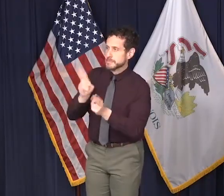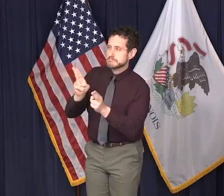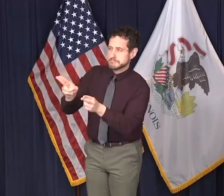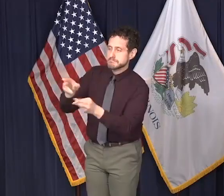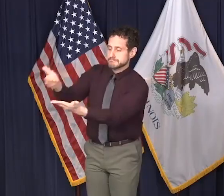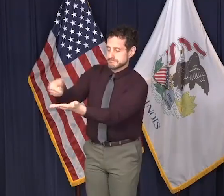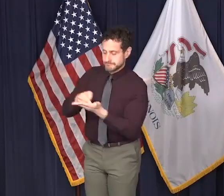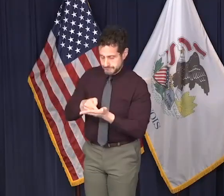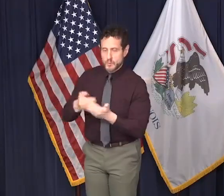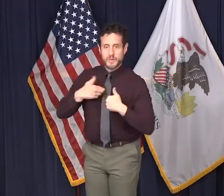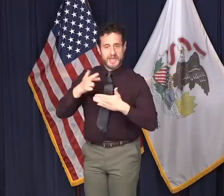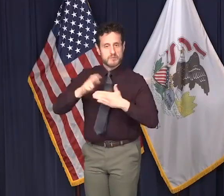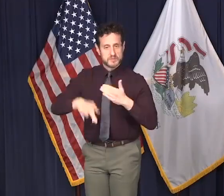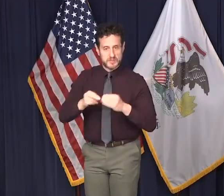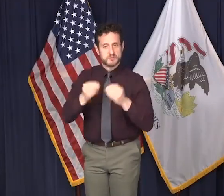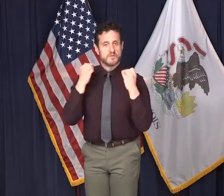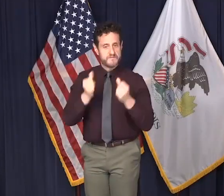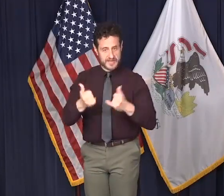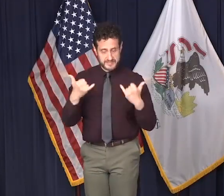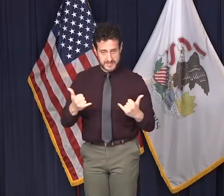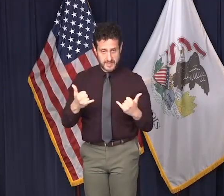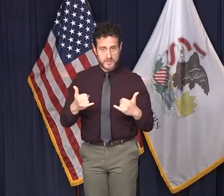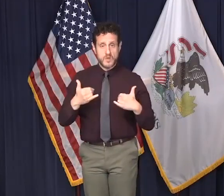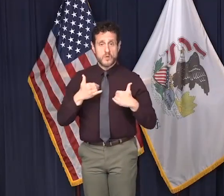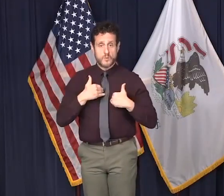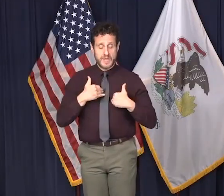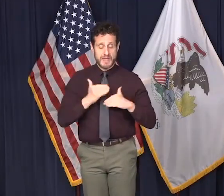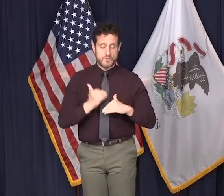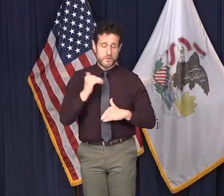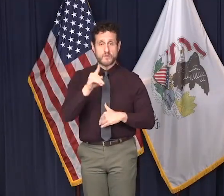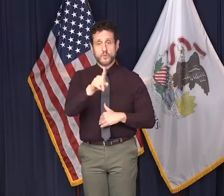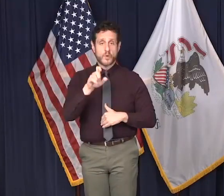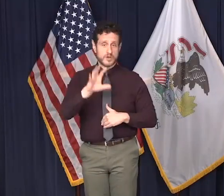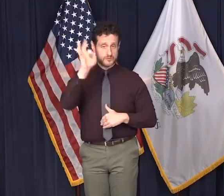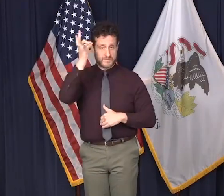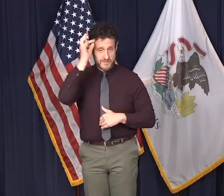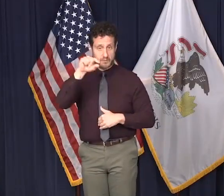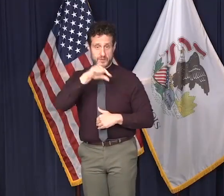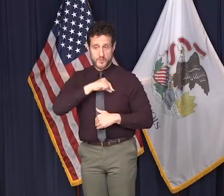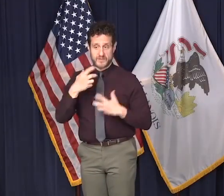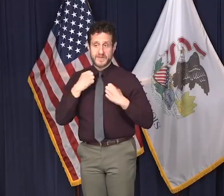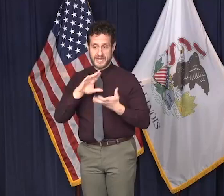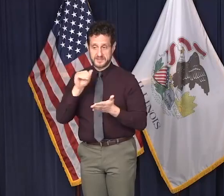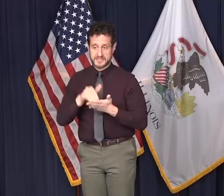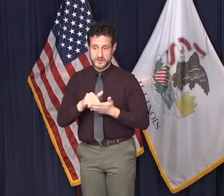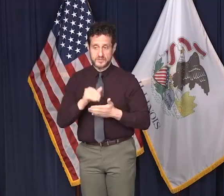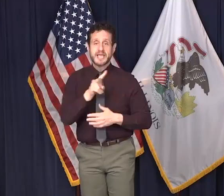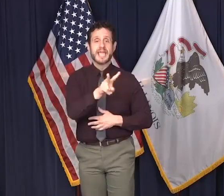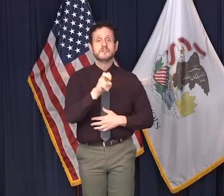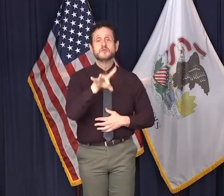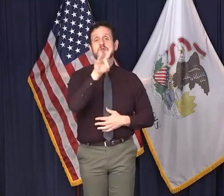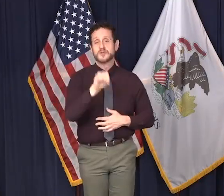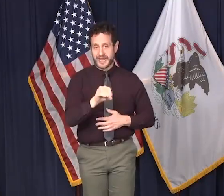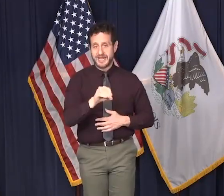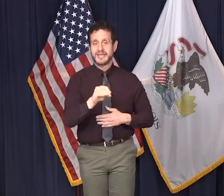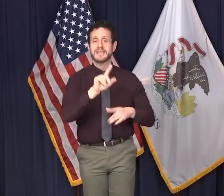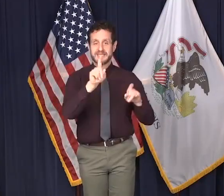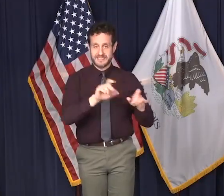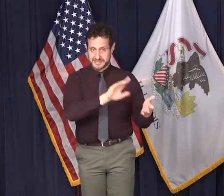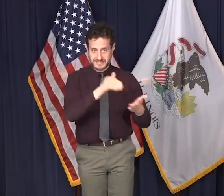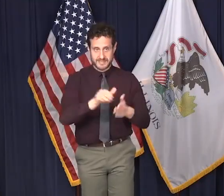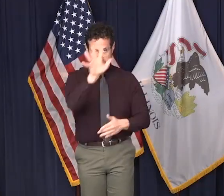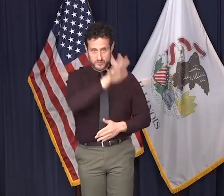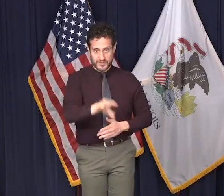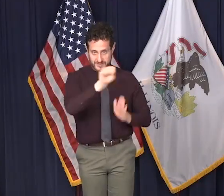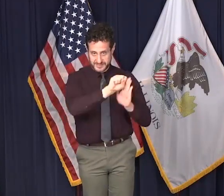280 testing sites around the state, including over 100 federally qualified health centers that will serve anyone, regardless